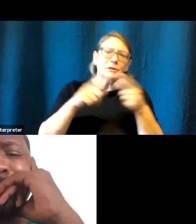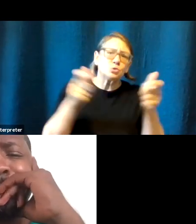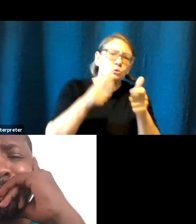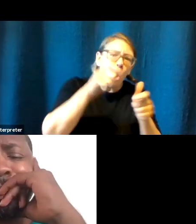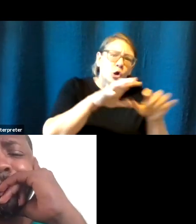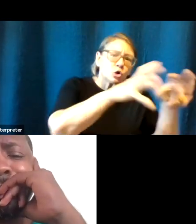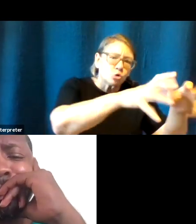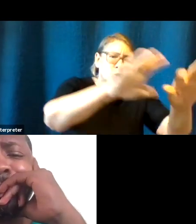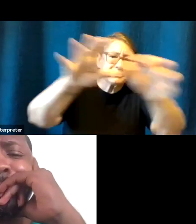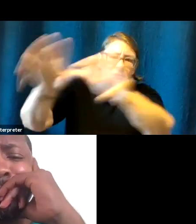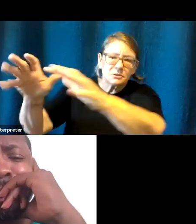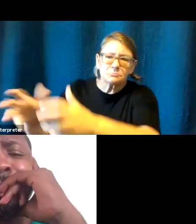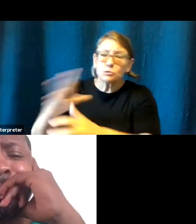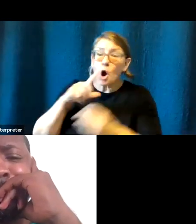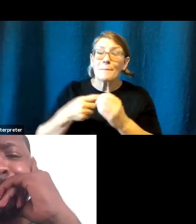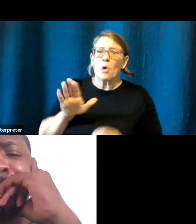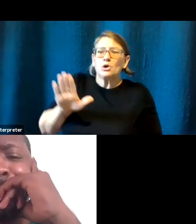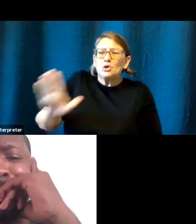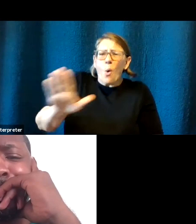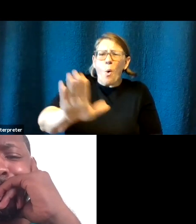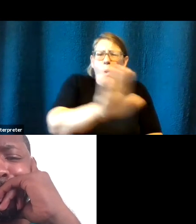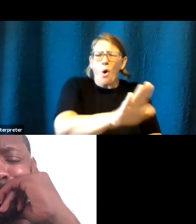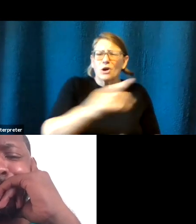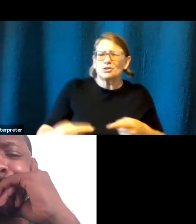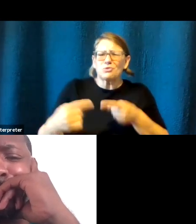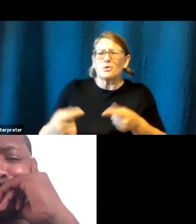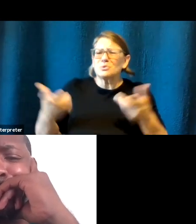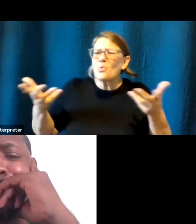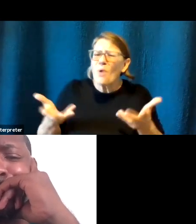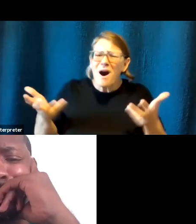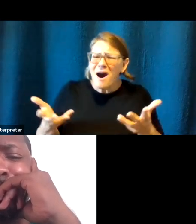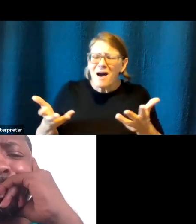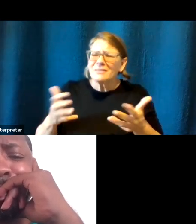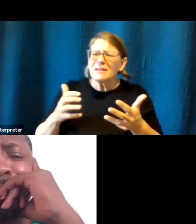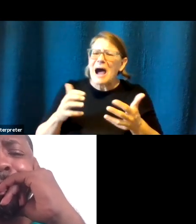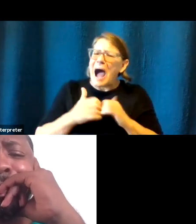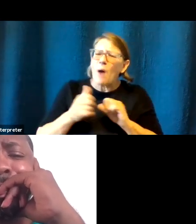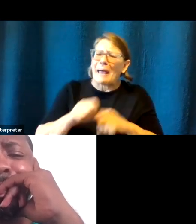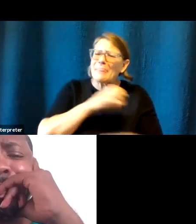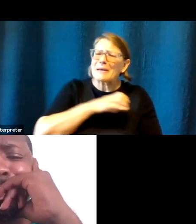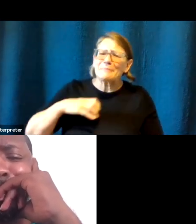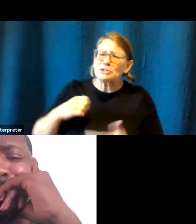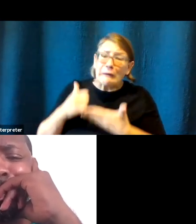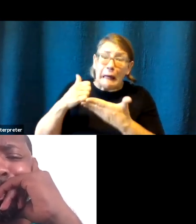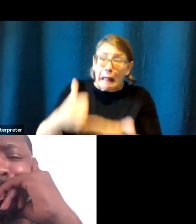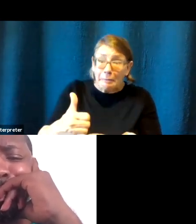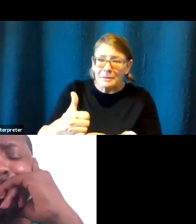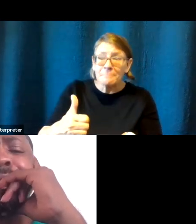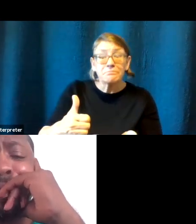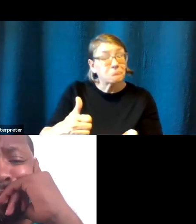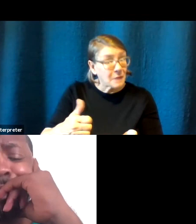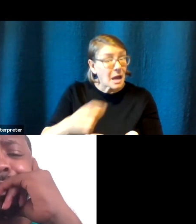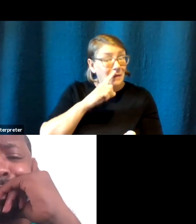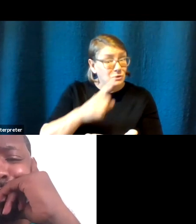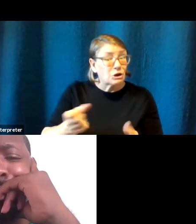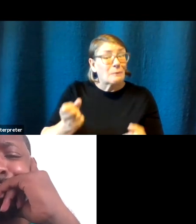about what are your struggles? What are your needs that the commission could be thinking about? And some of them are very likely going to